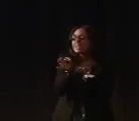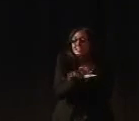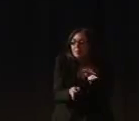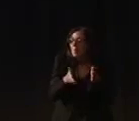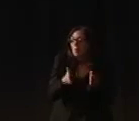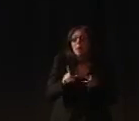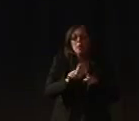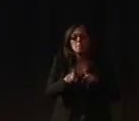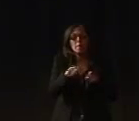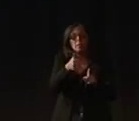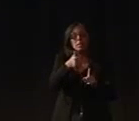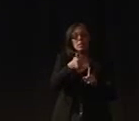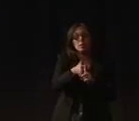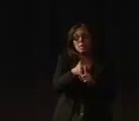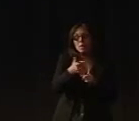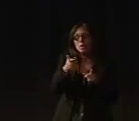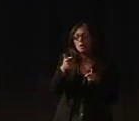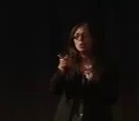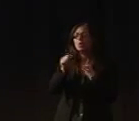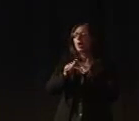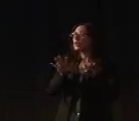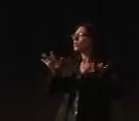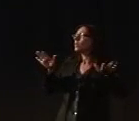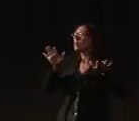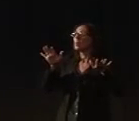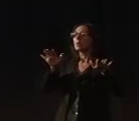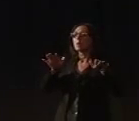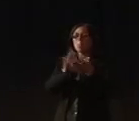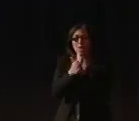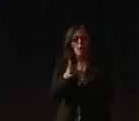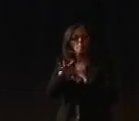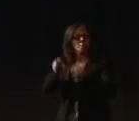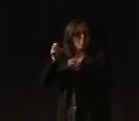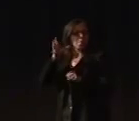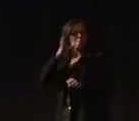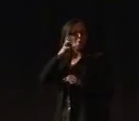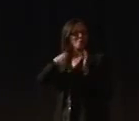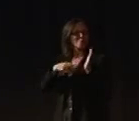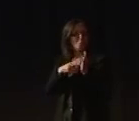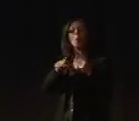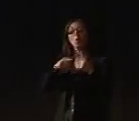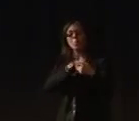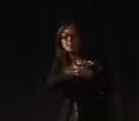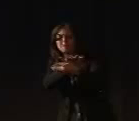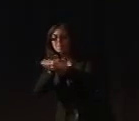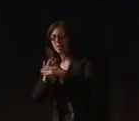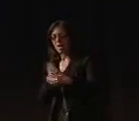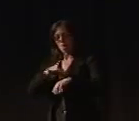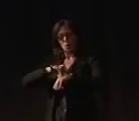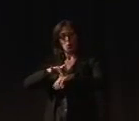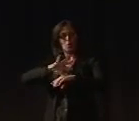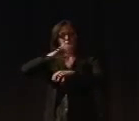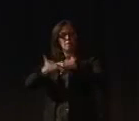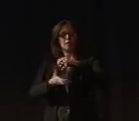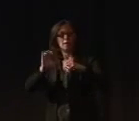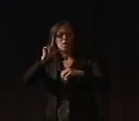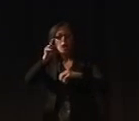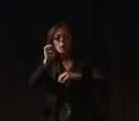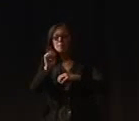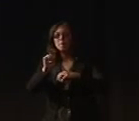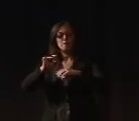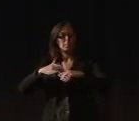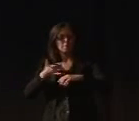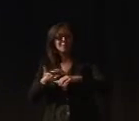that scientists themselves do when they do climatology. And they have, of course, a relation with their model, which is very much like the puppeteers.